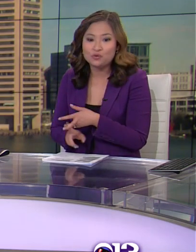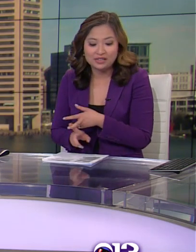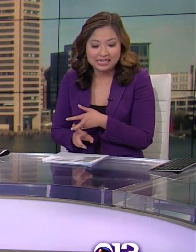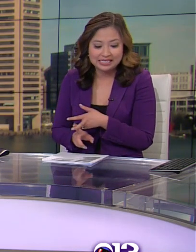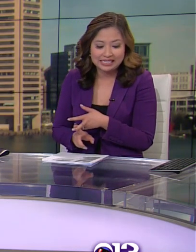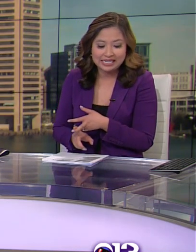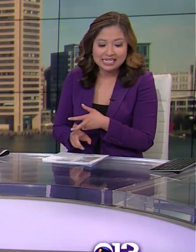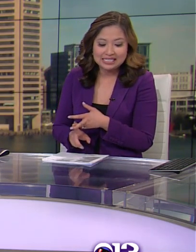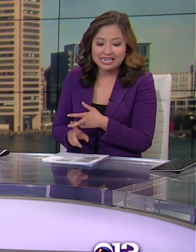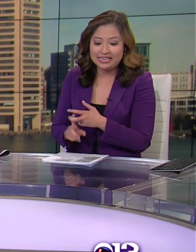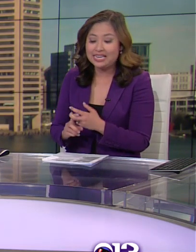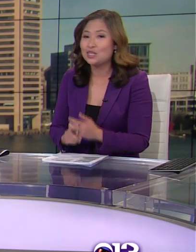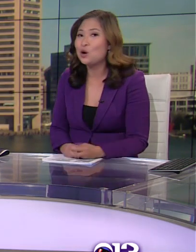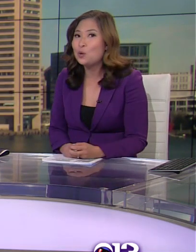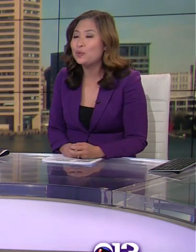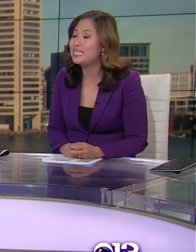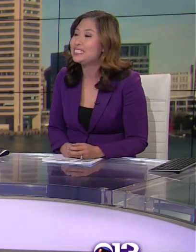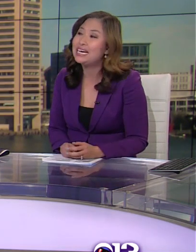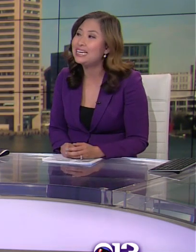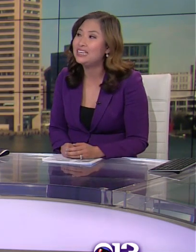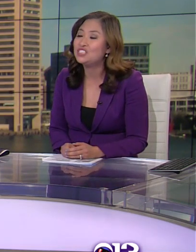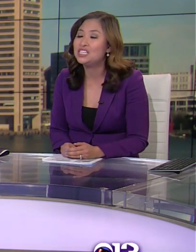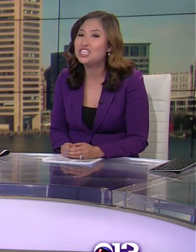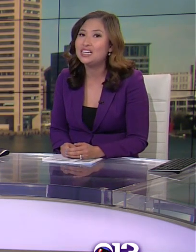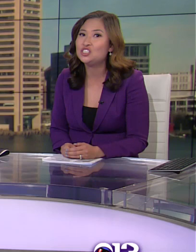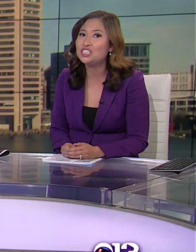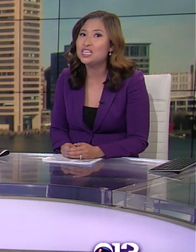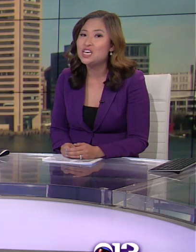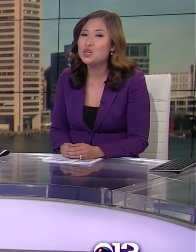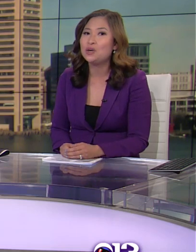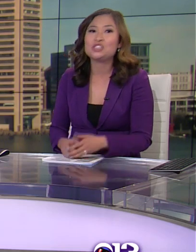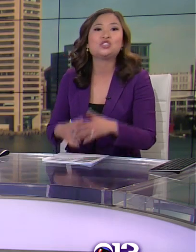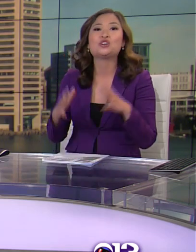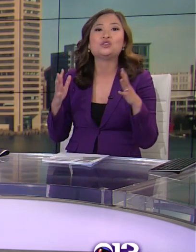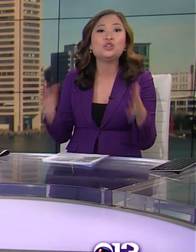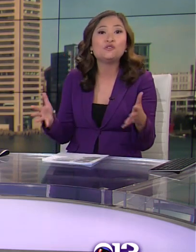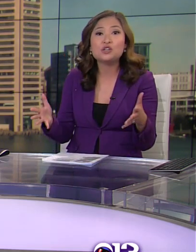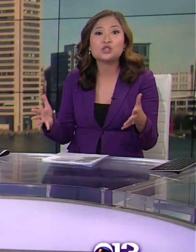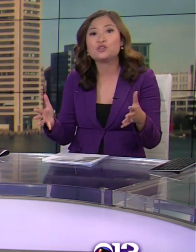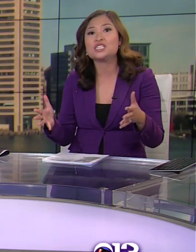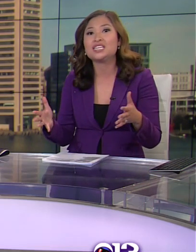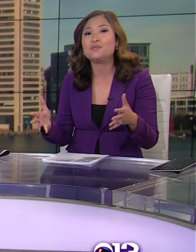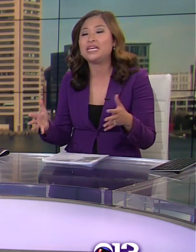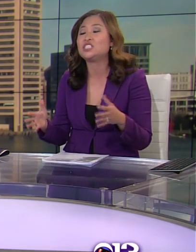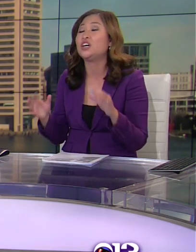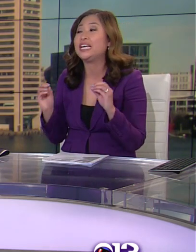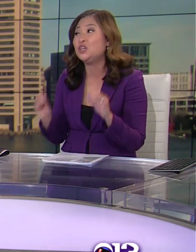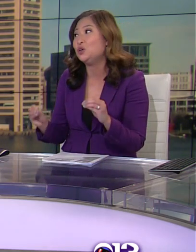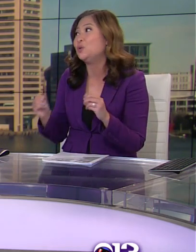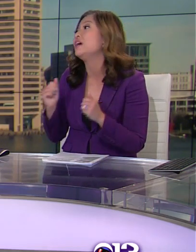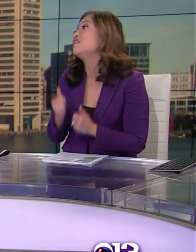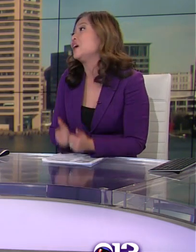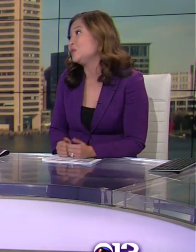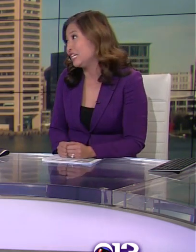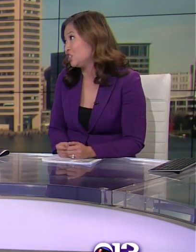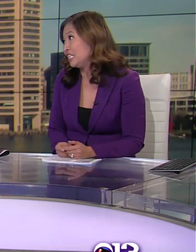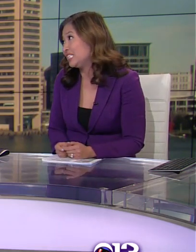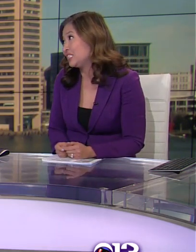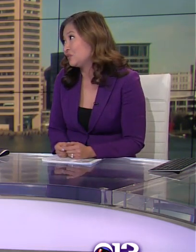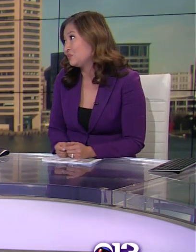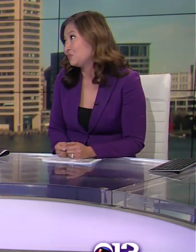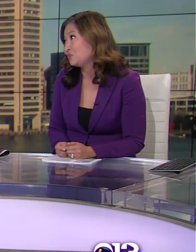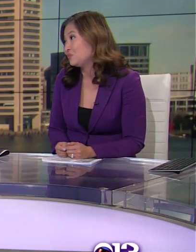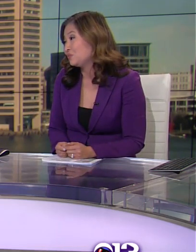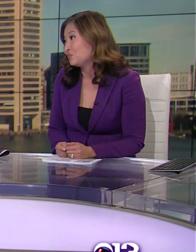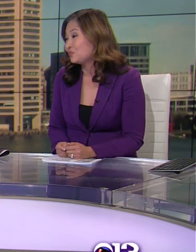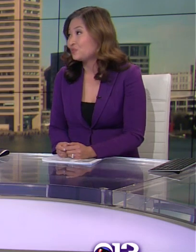and COVID-19, saying he has hope, but he is not naive to the challenges. He wants to chart a new future for the city based on a new foundation. And